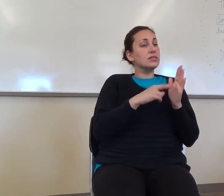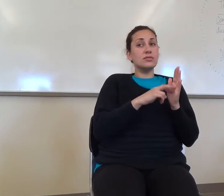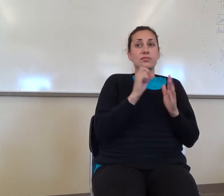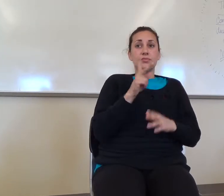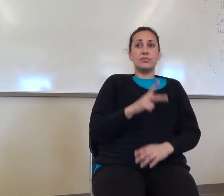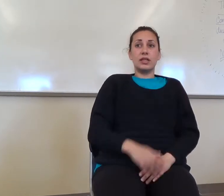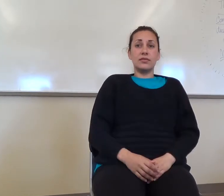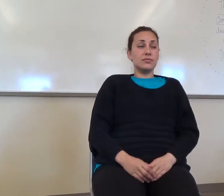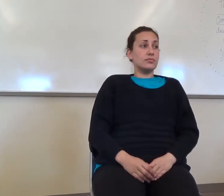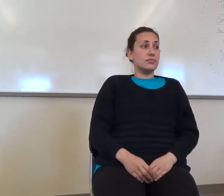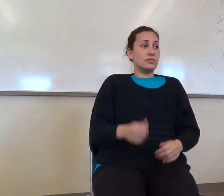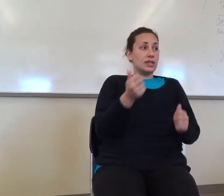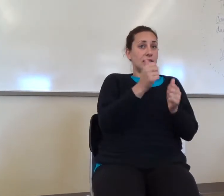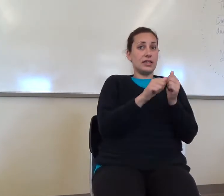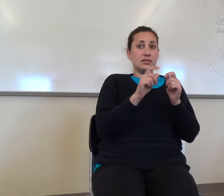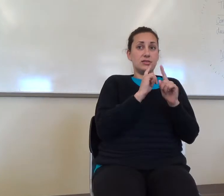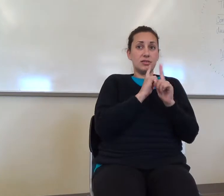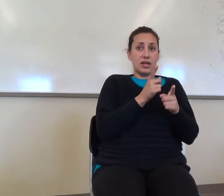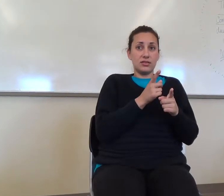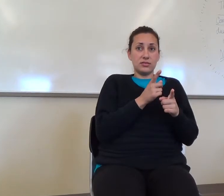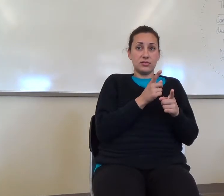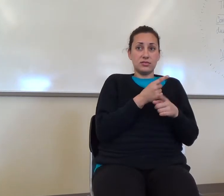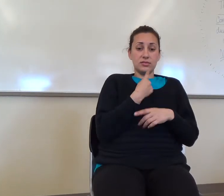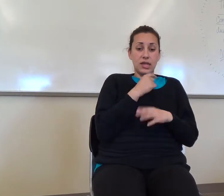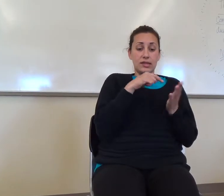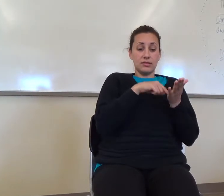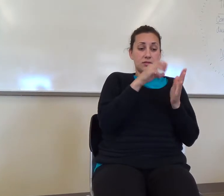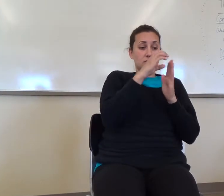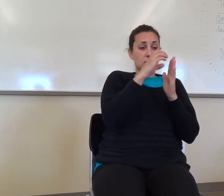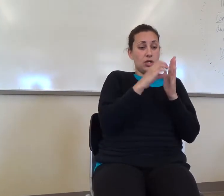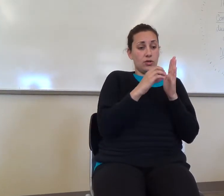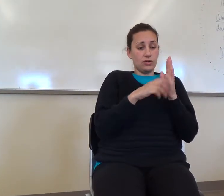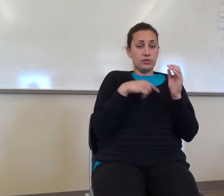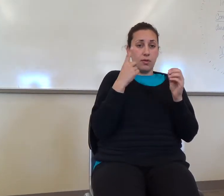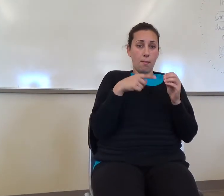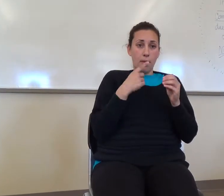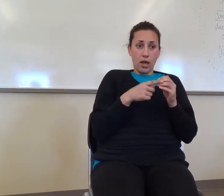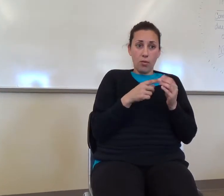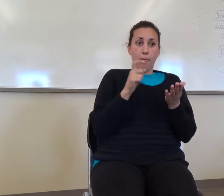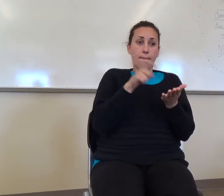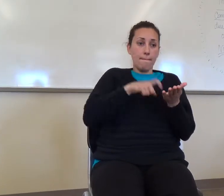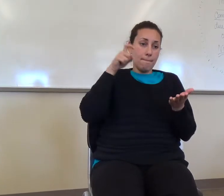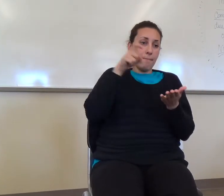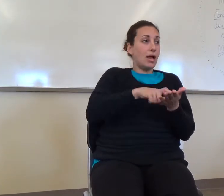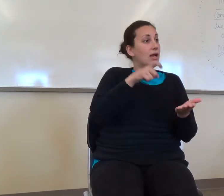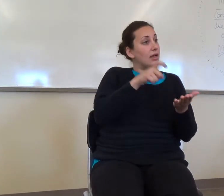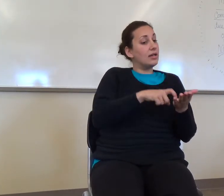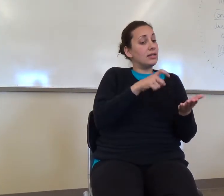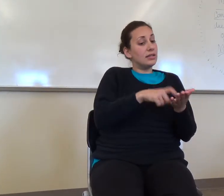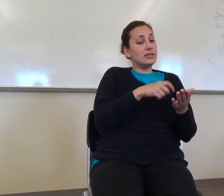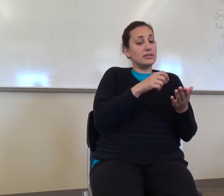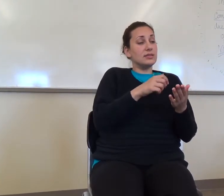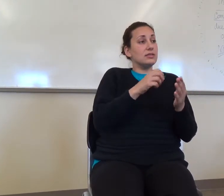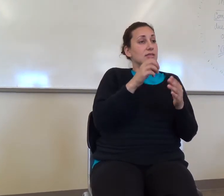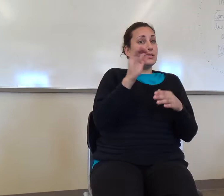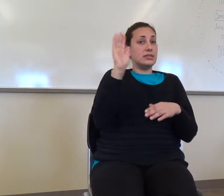your answers, if you say this paragraph is about mining sapphires can be dangerous. It doesn't make